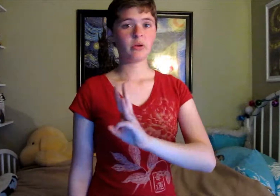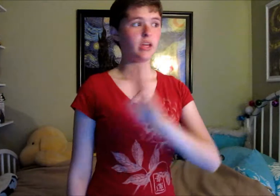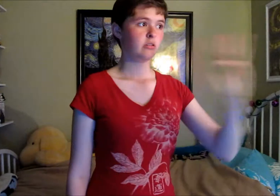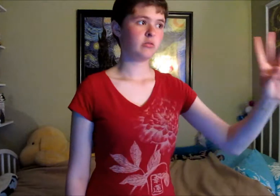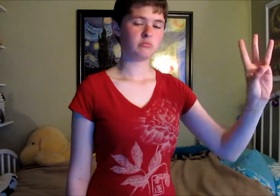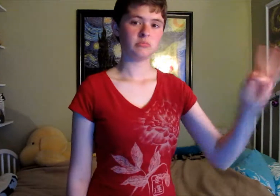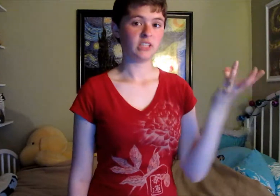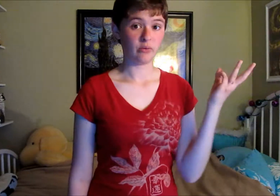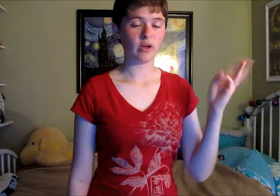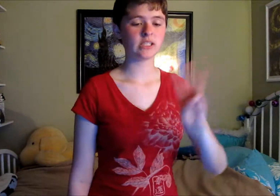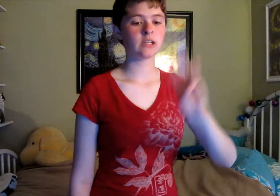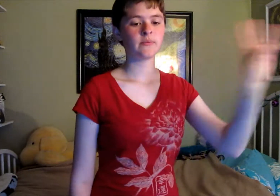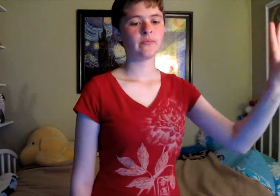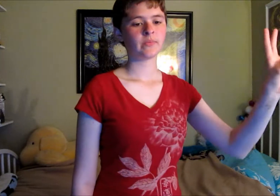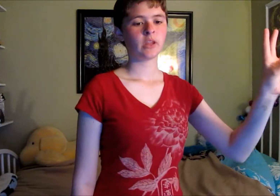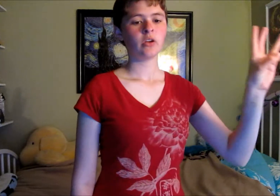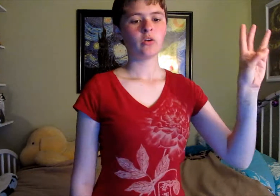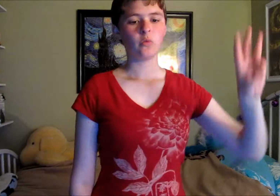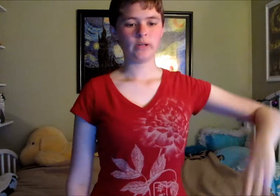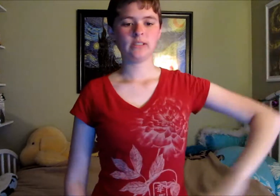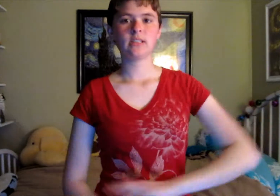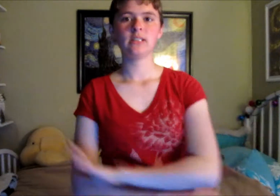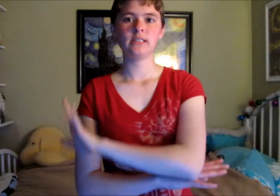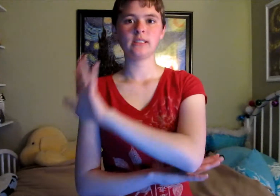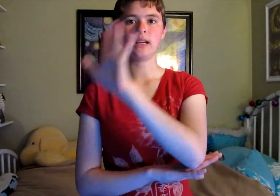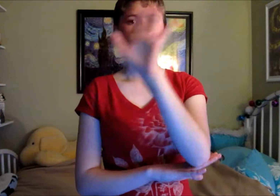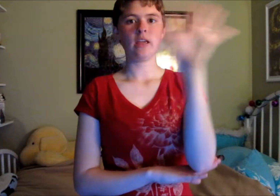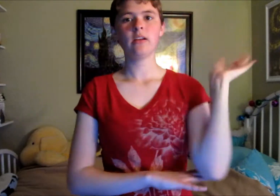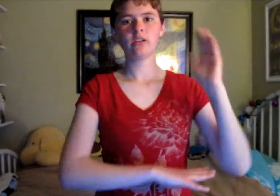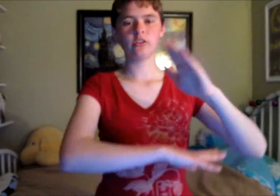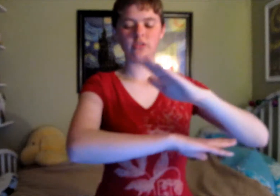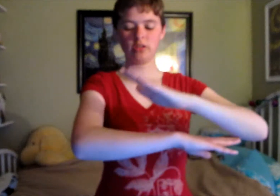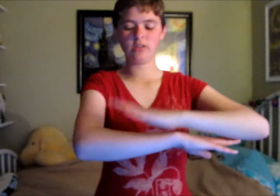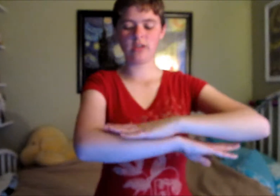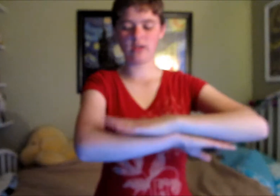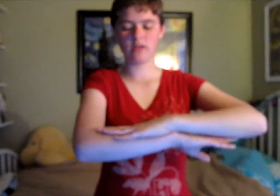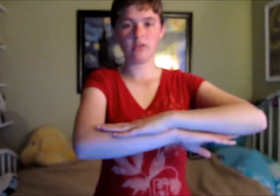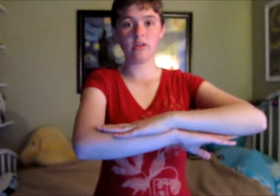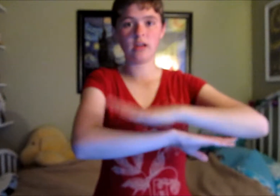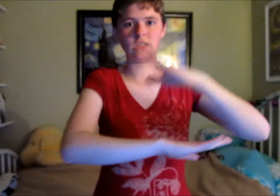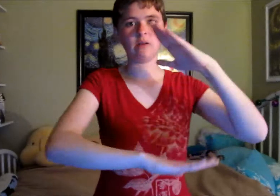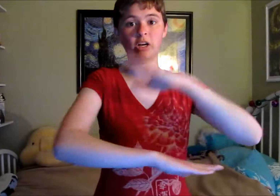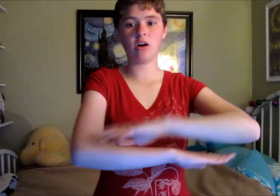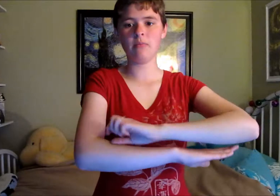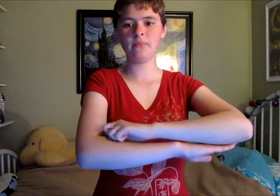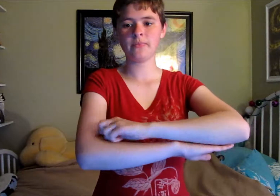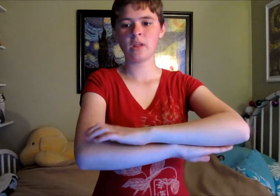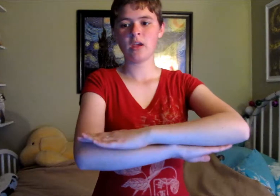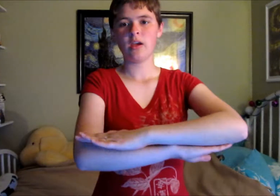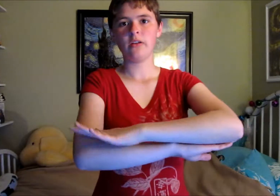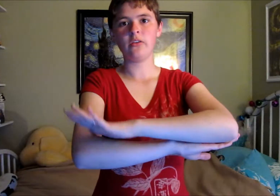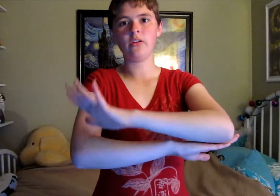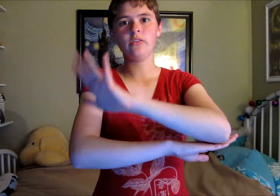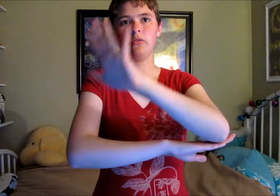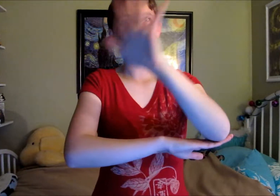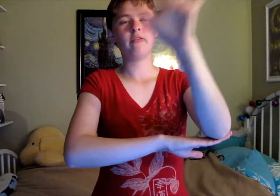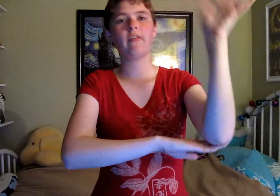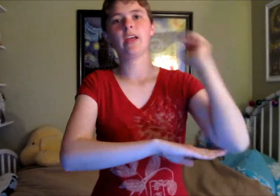hand, slide west. West, sky. You're just going to take your non-dominant arm. You're going to fan out